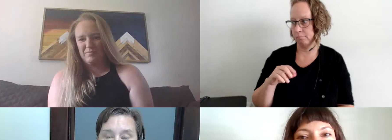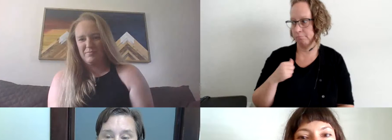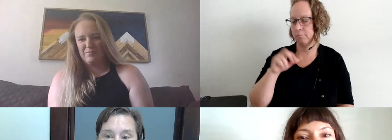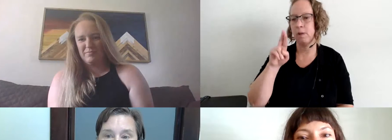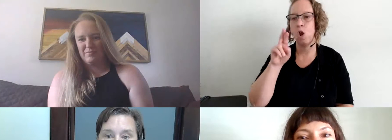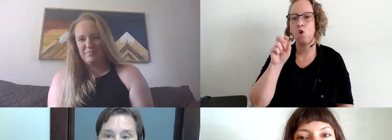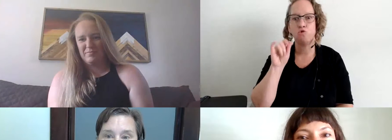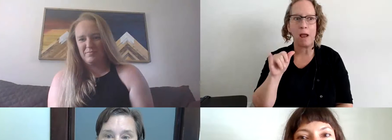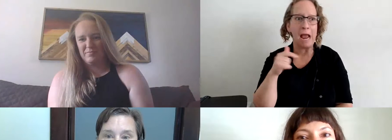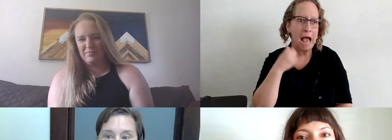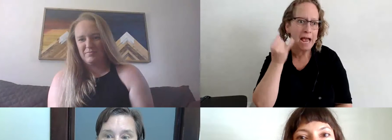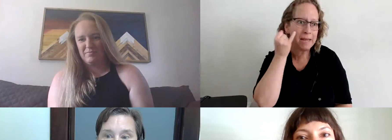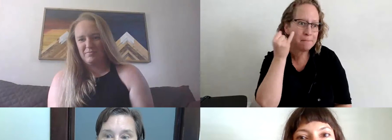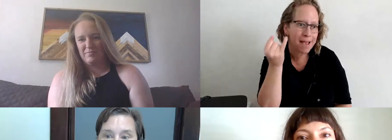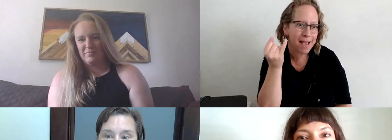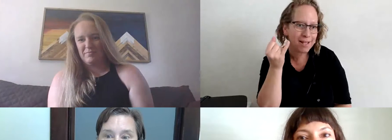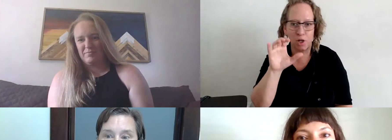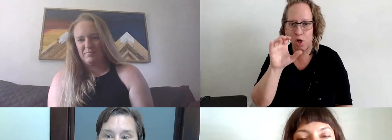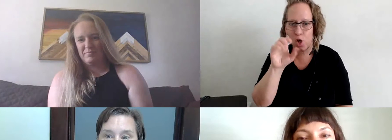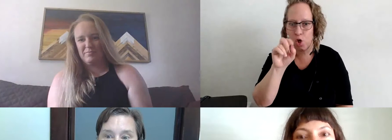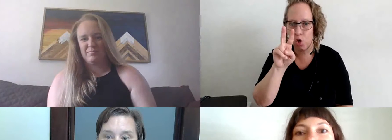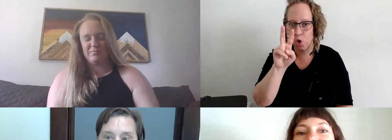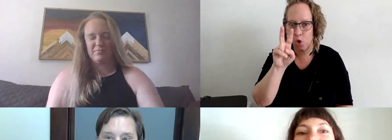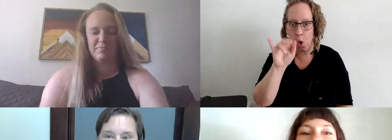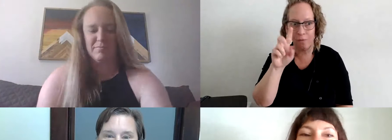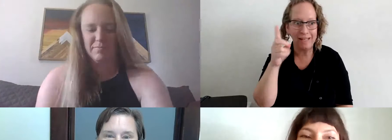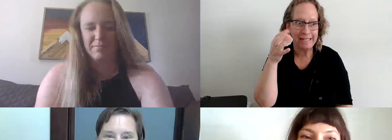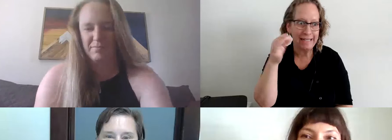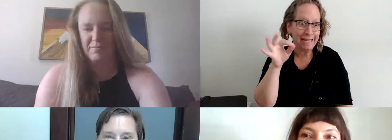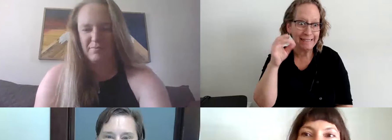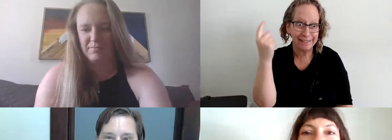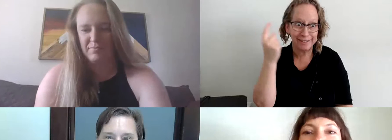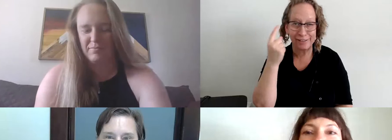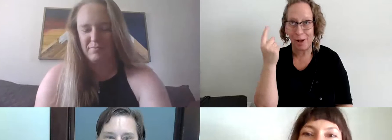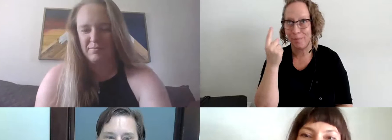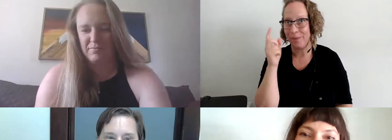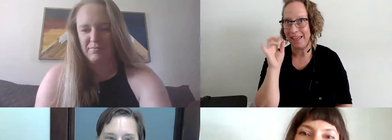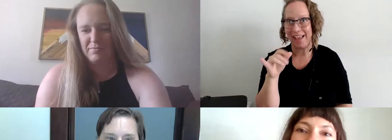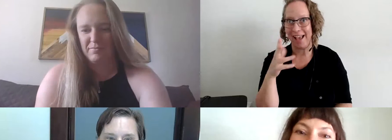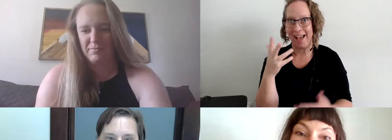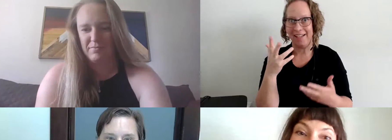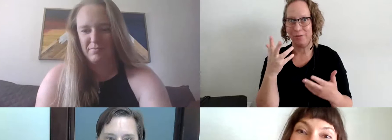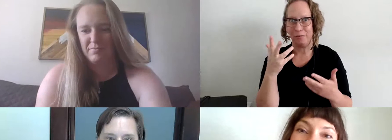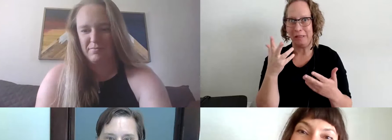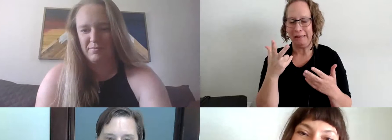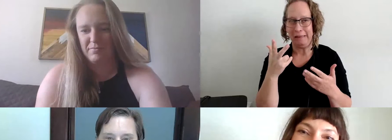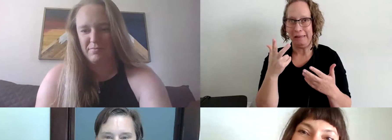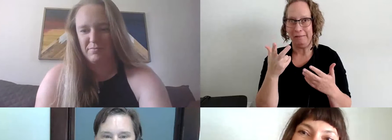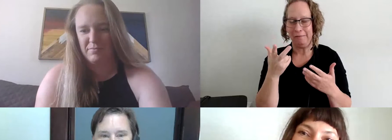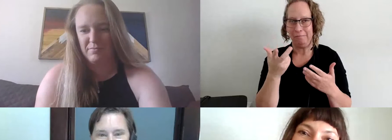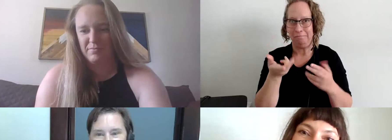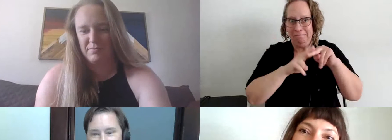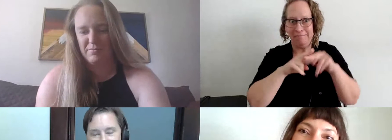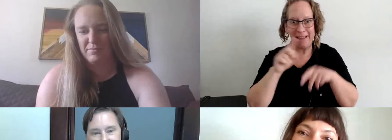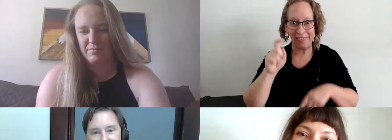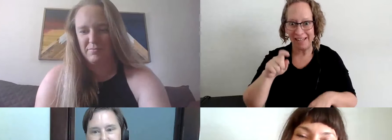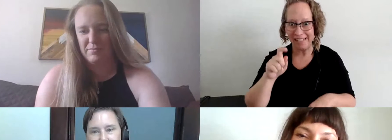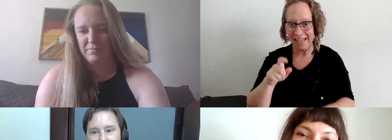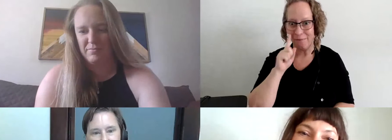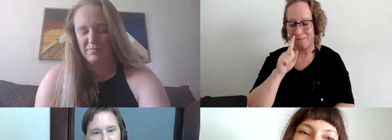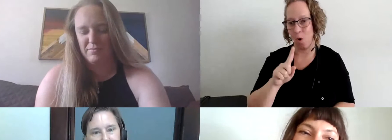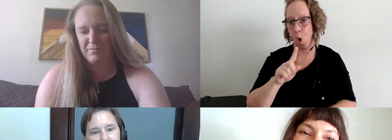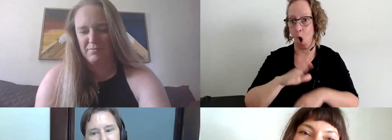And I imagine that COVID-19 is also something that amplified the need for